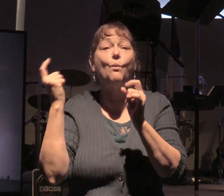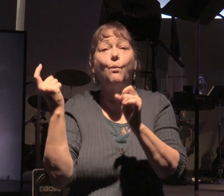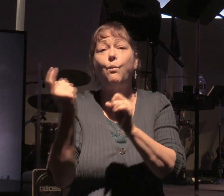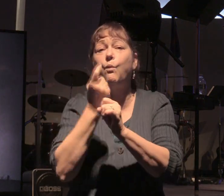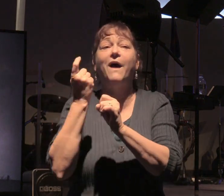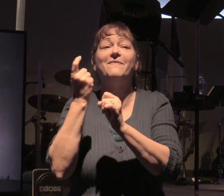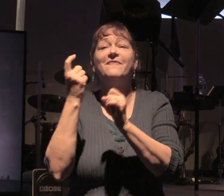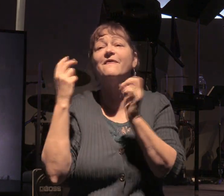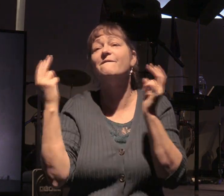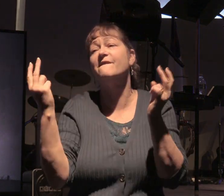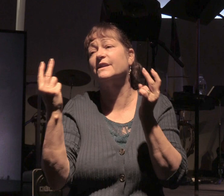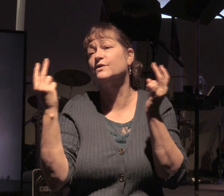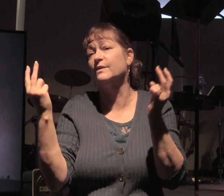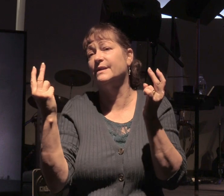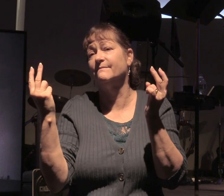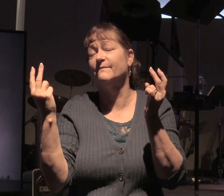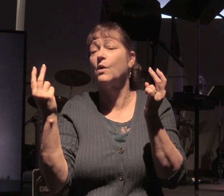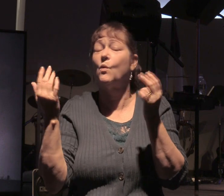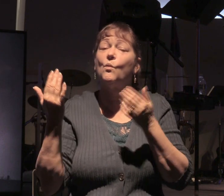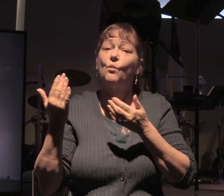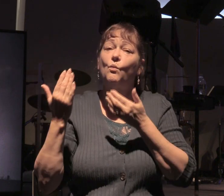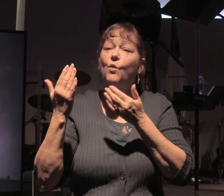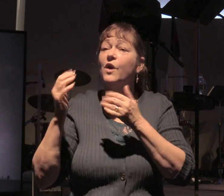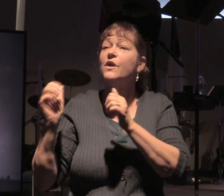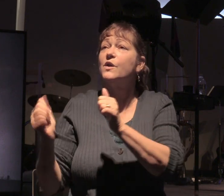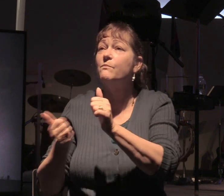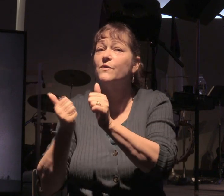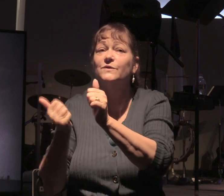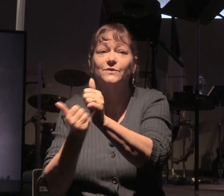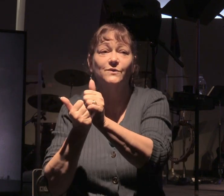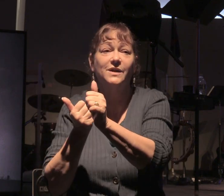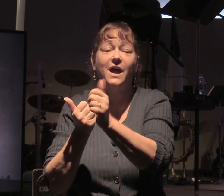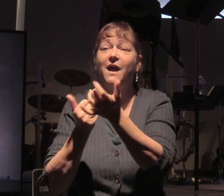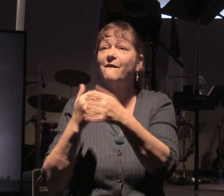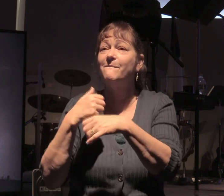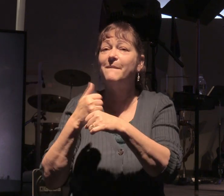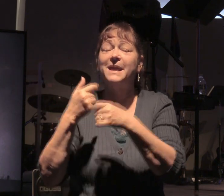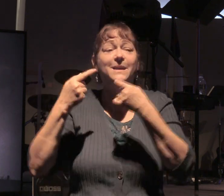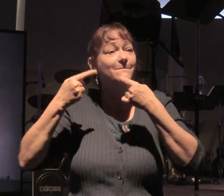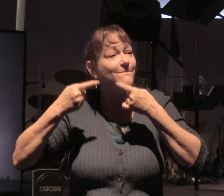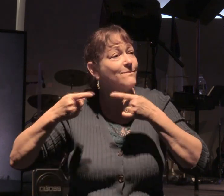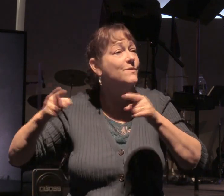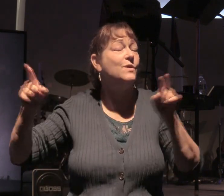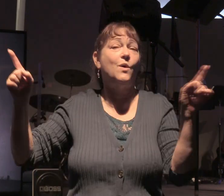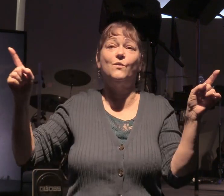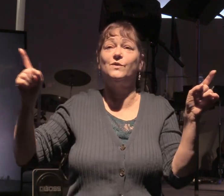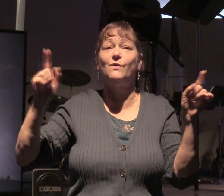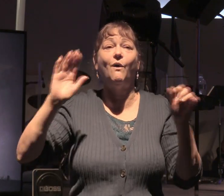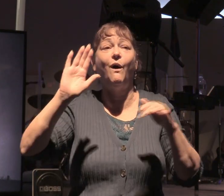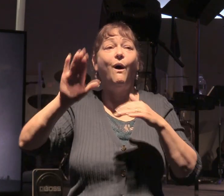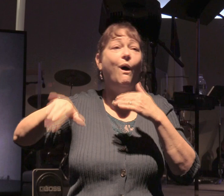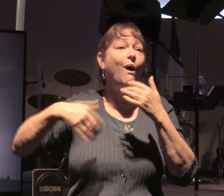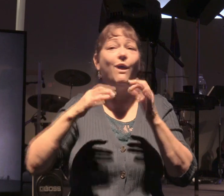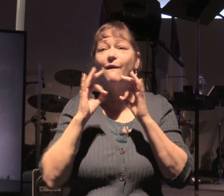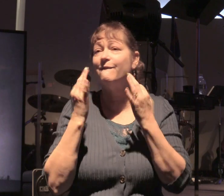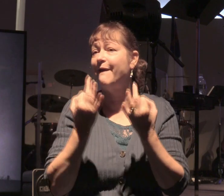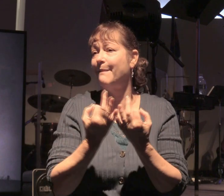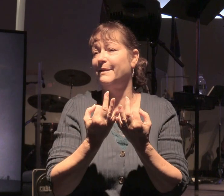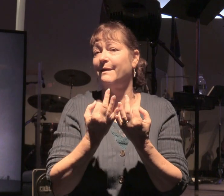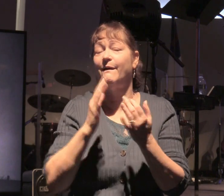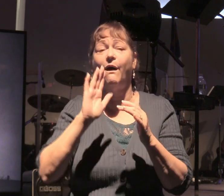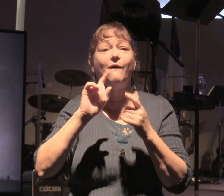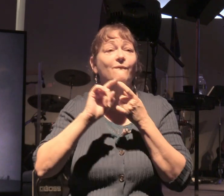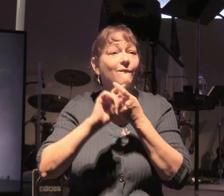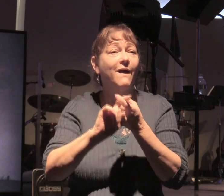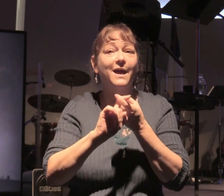victory. We're just there in the pursuit of making it known to all of our family, to all